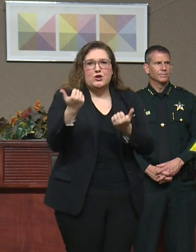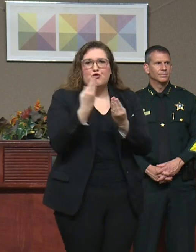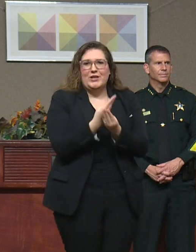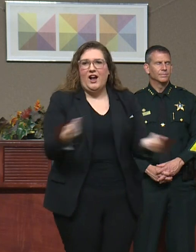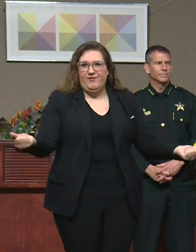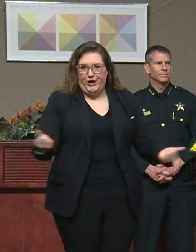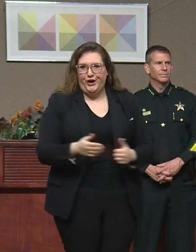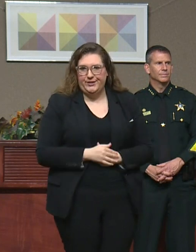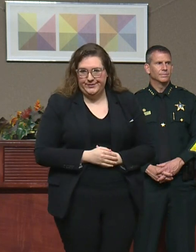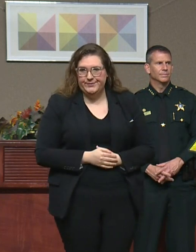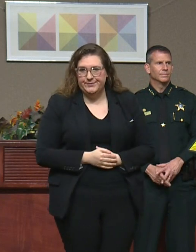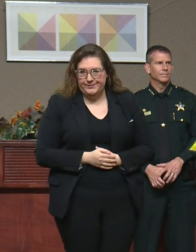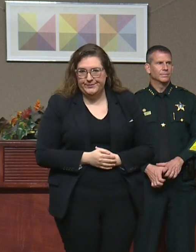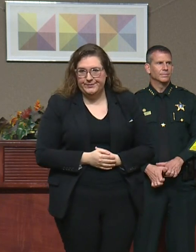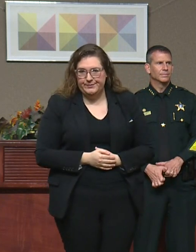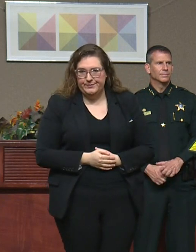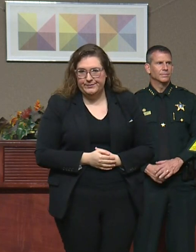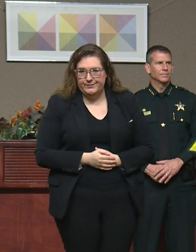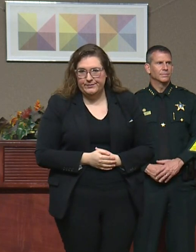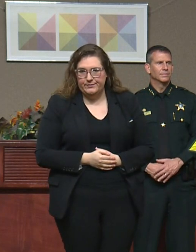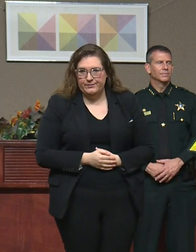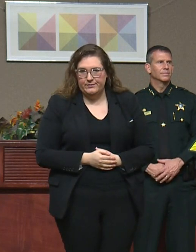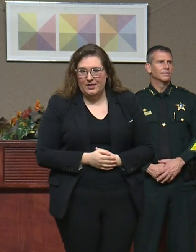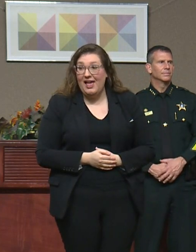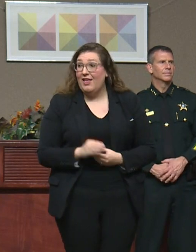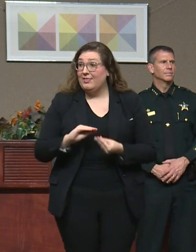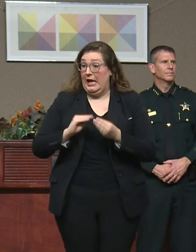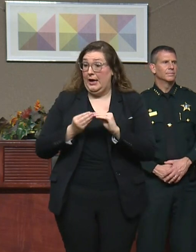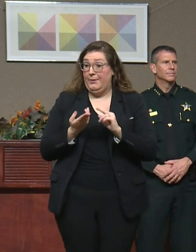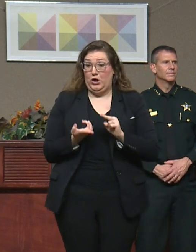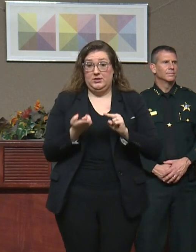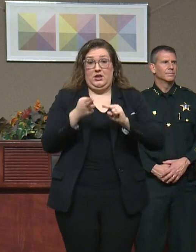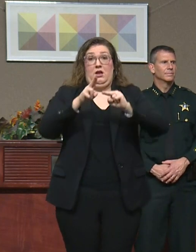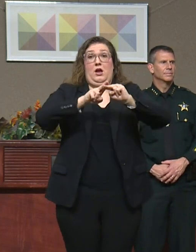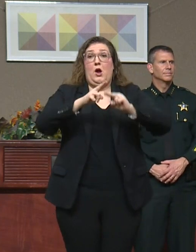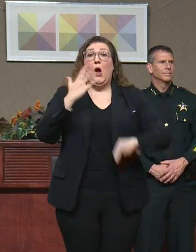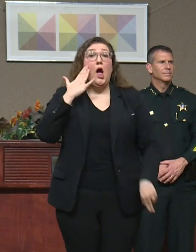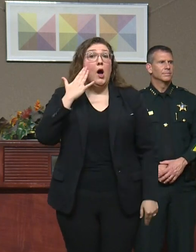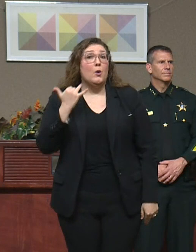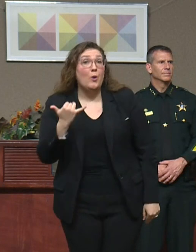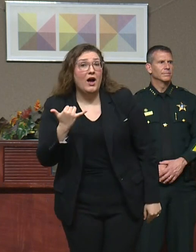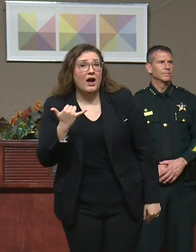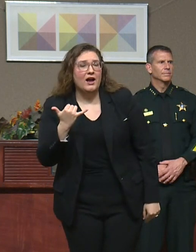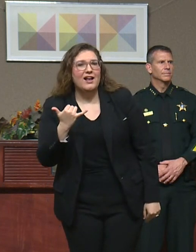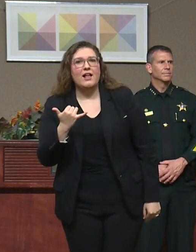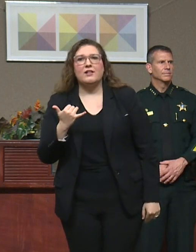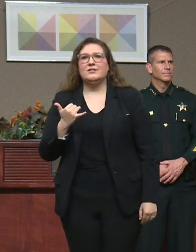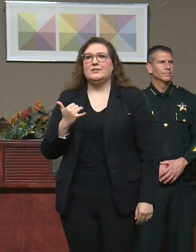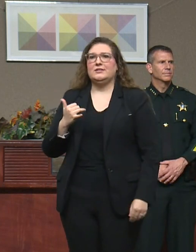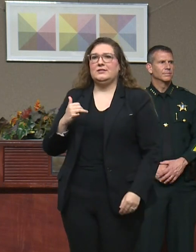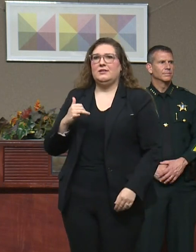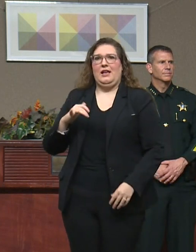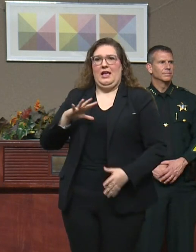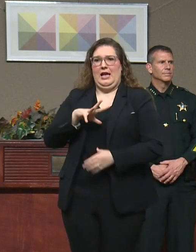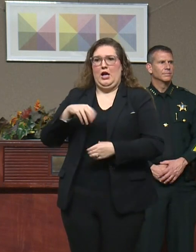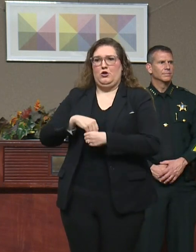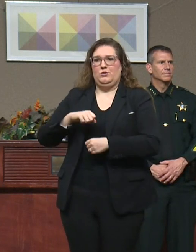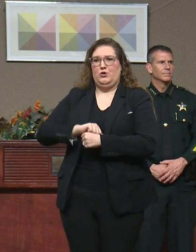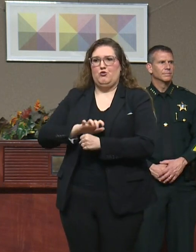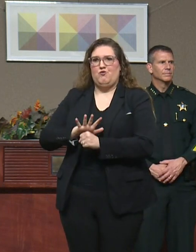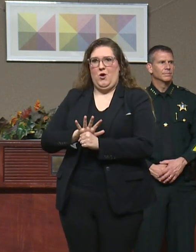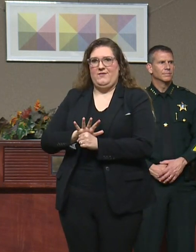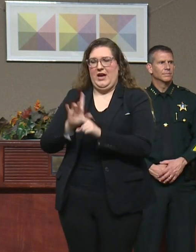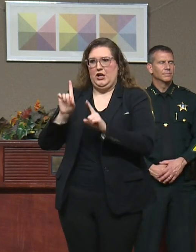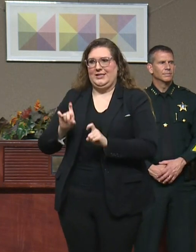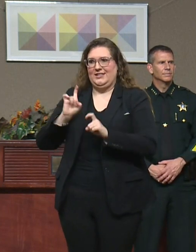in our data set. Why is that jumping? That is jumping because those are the initial cases, and now as a number